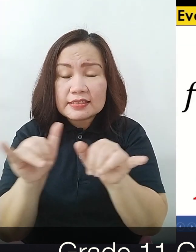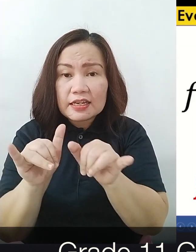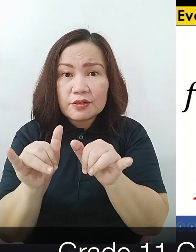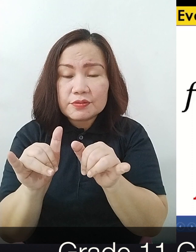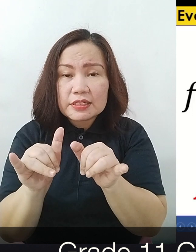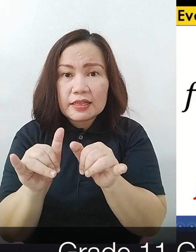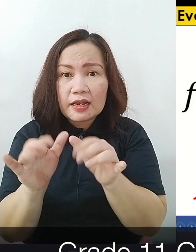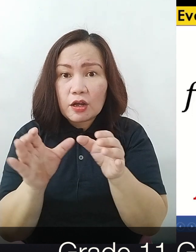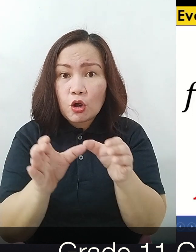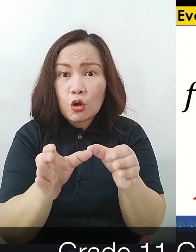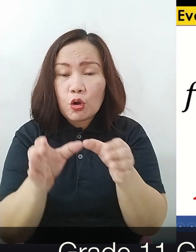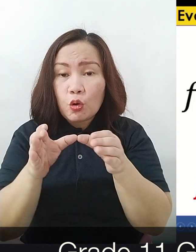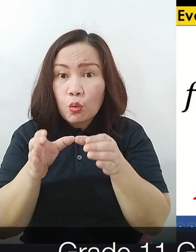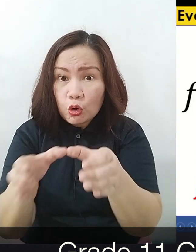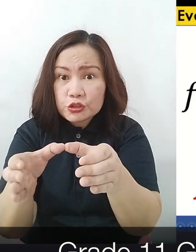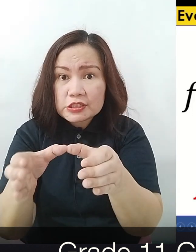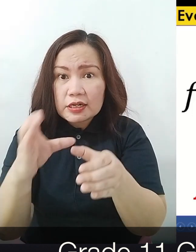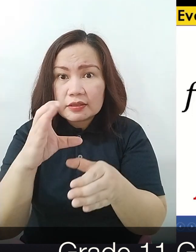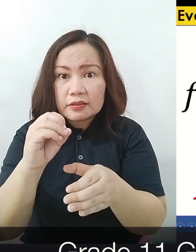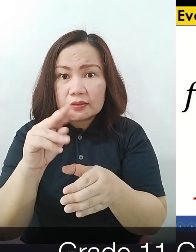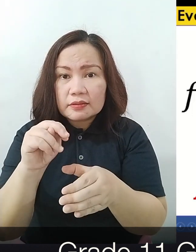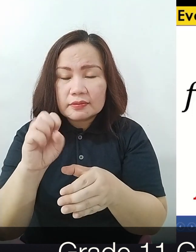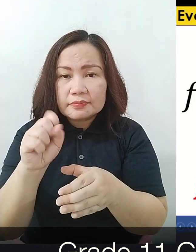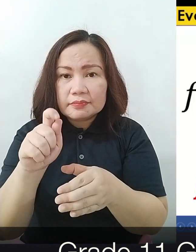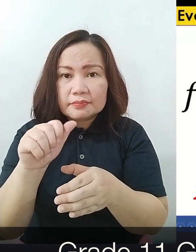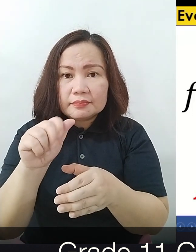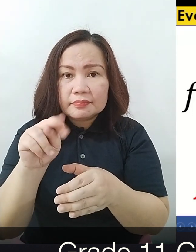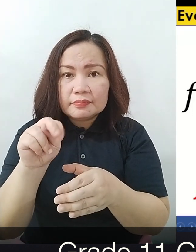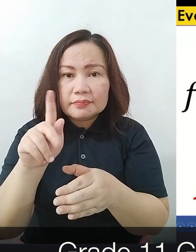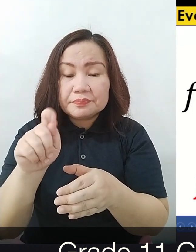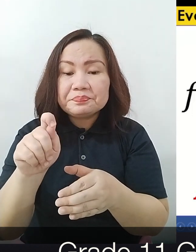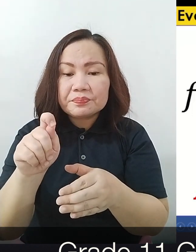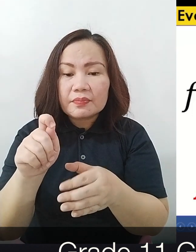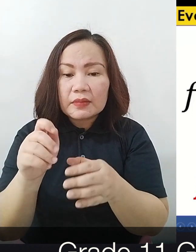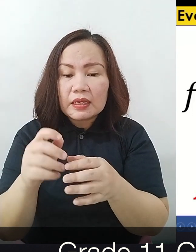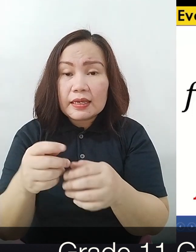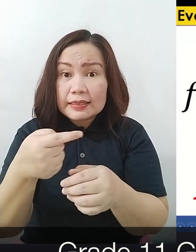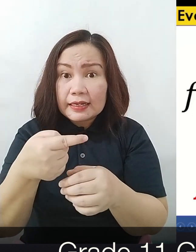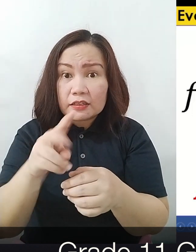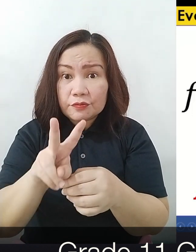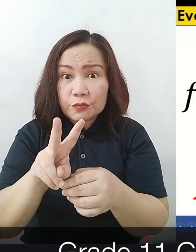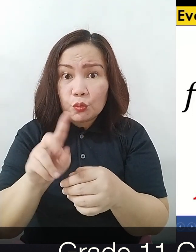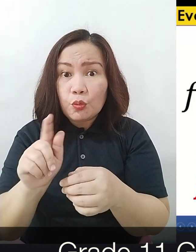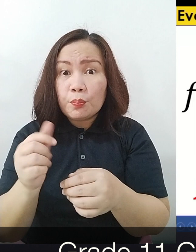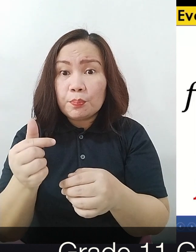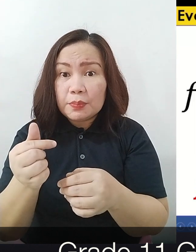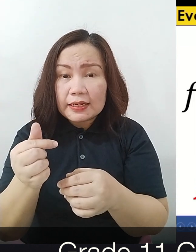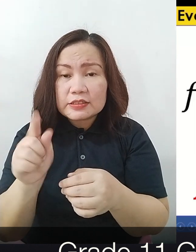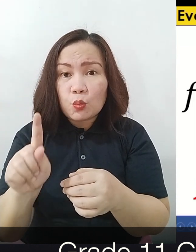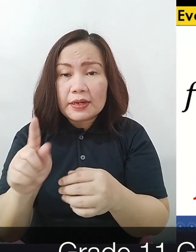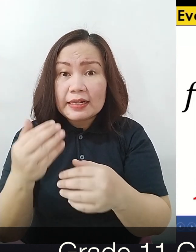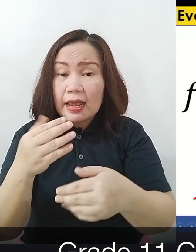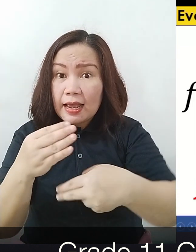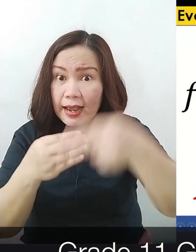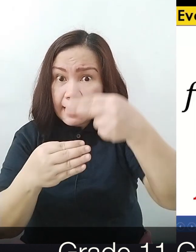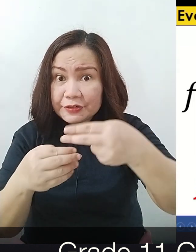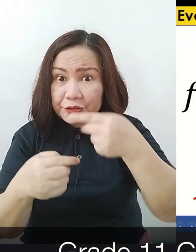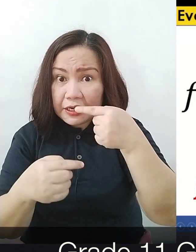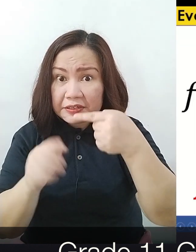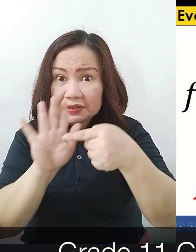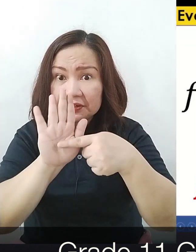Pareho silang constant. So, negative 2 plus 1, using addition of integers, so the answer is negative